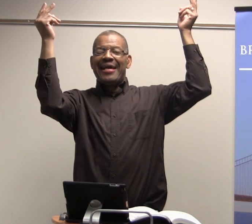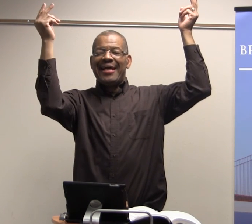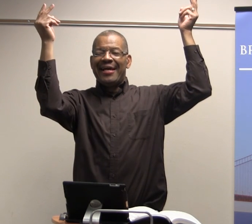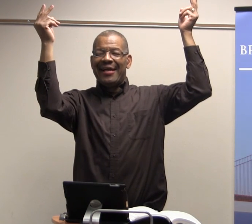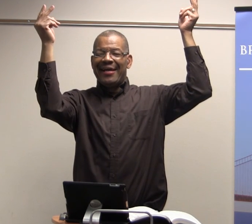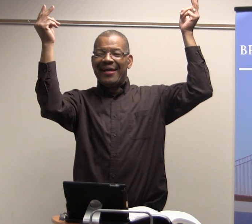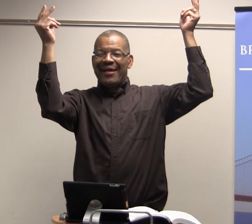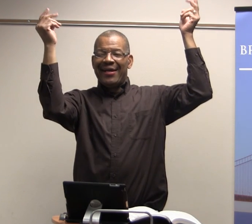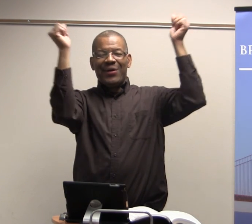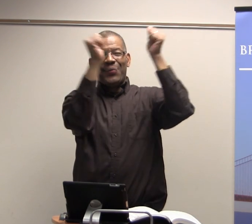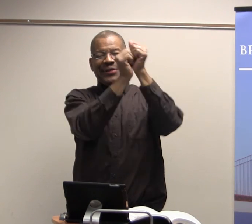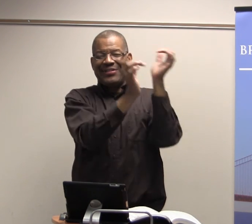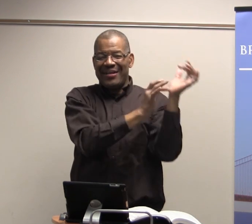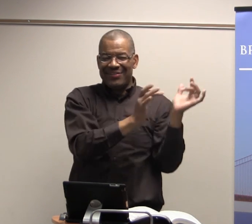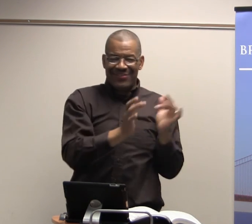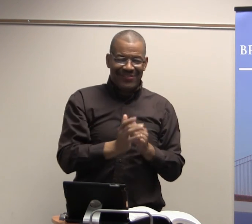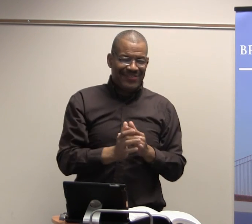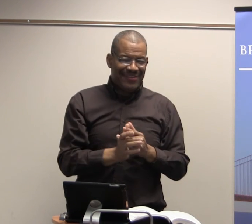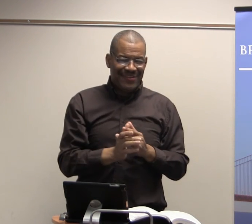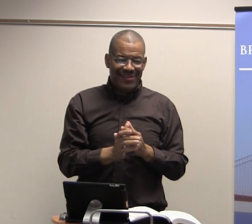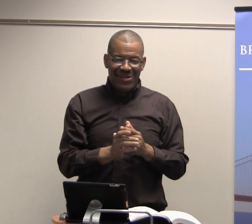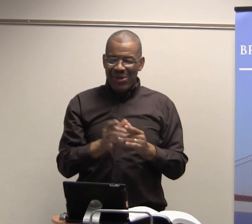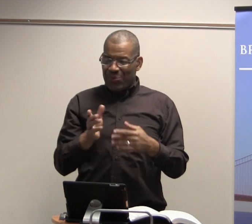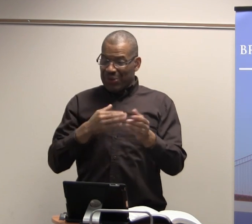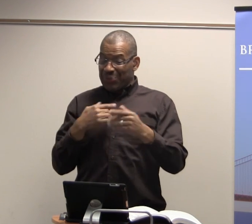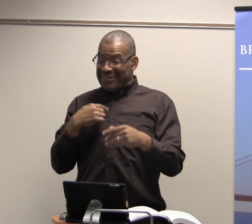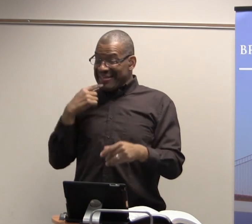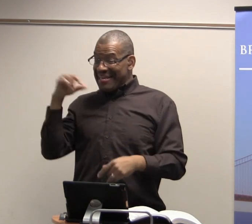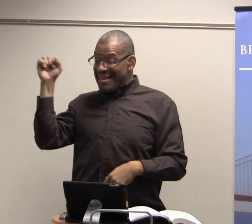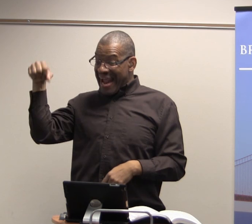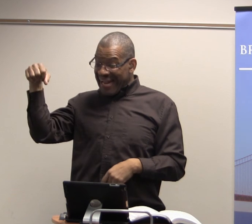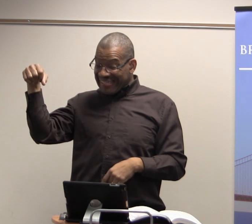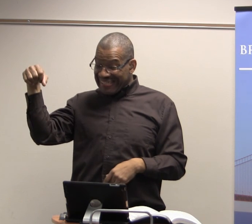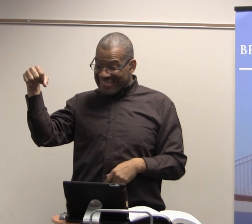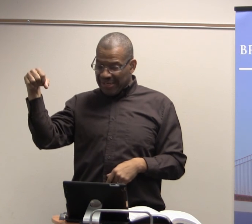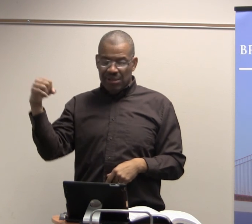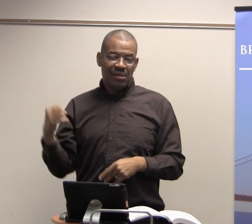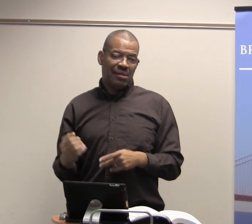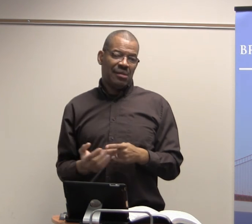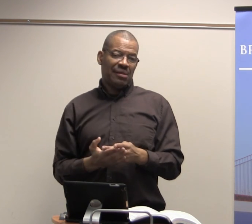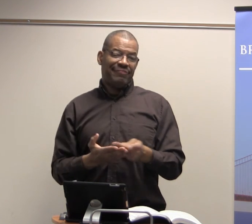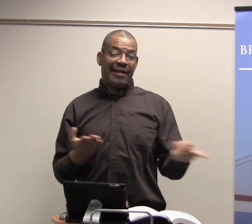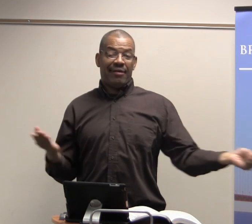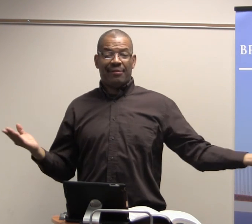victory with Jesus. Whether we say yes, fail.